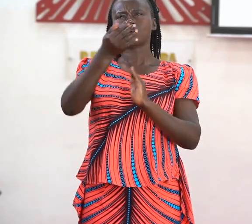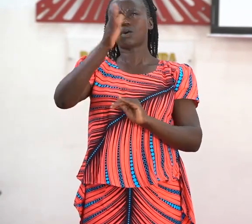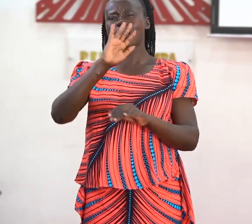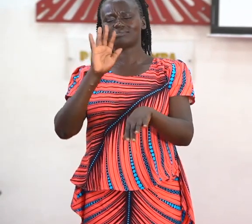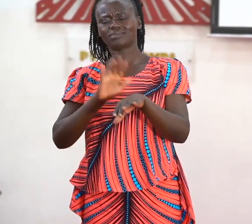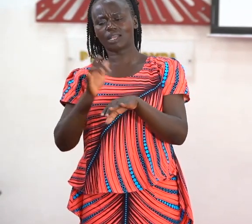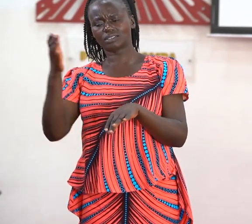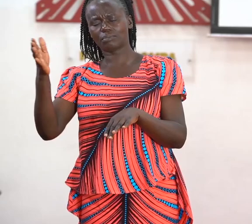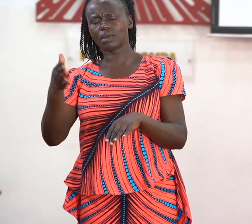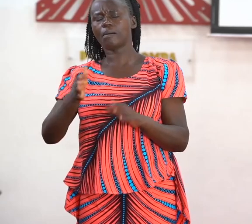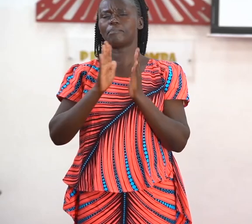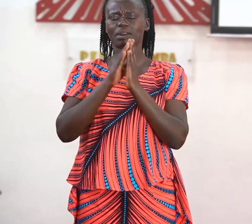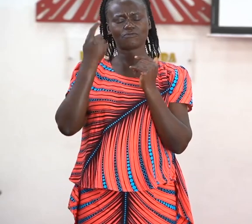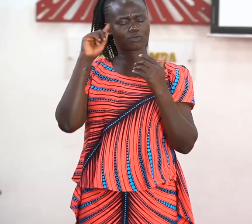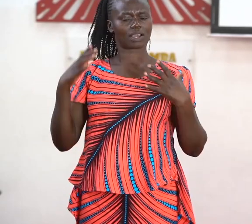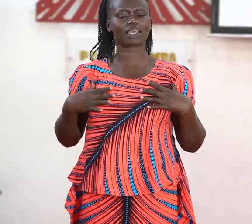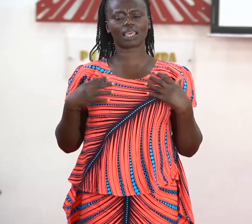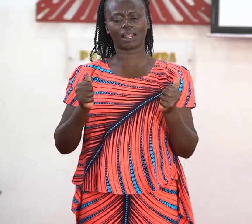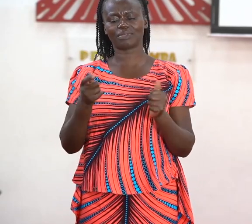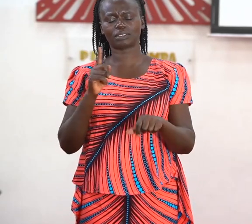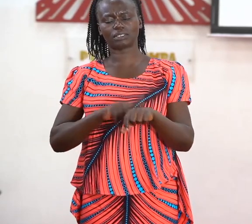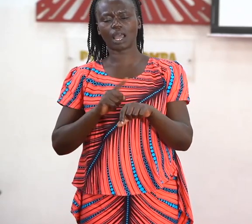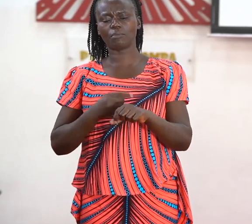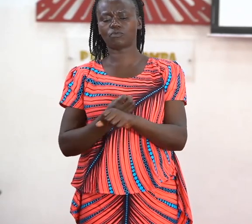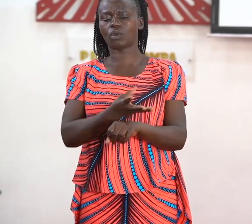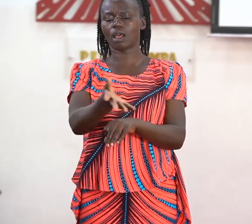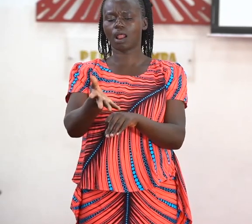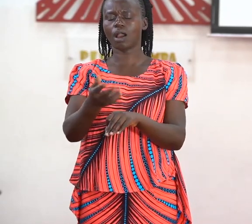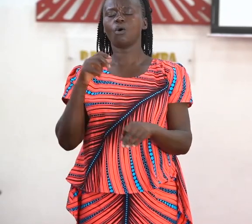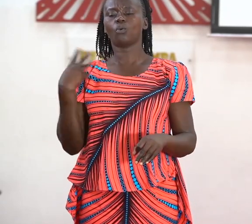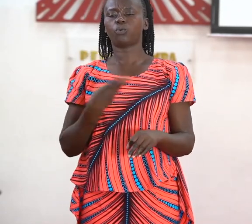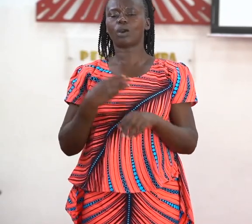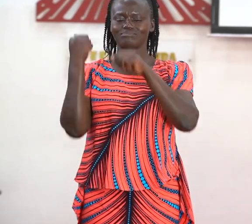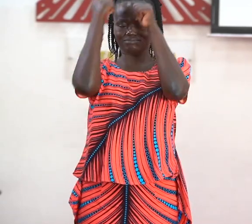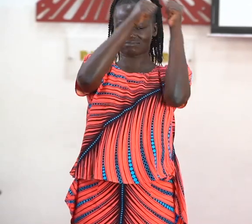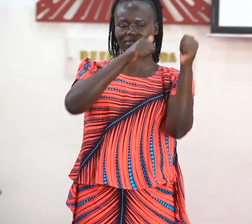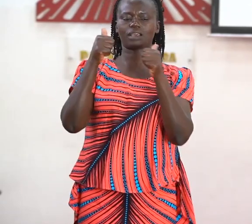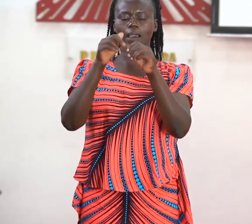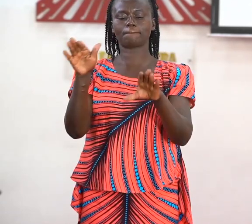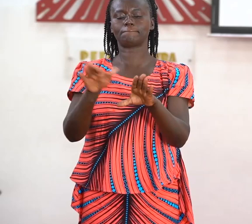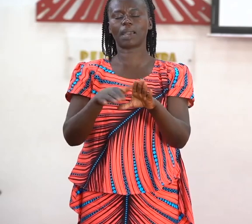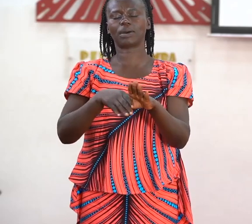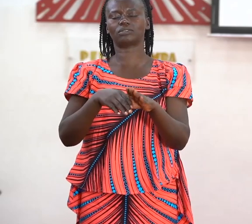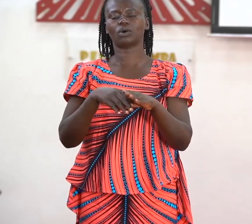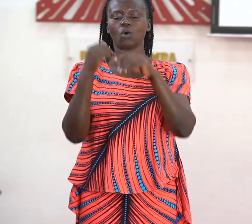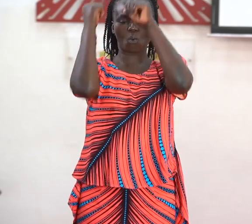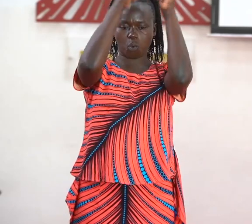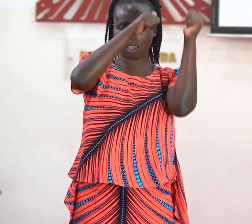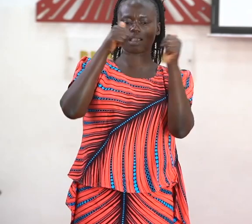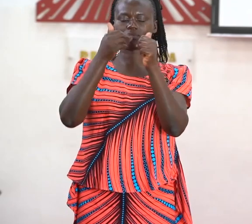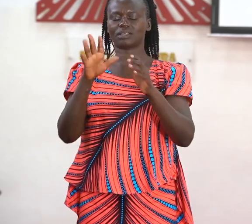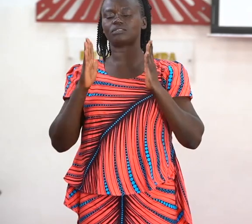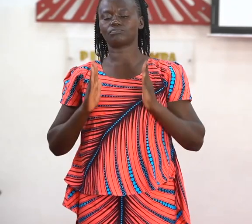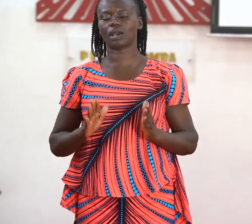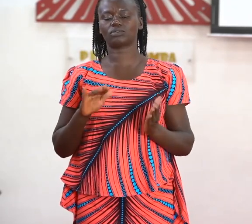We pray for your healing. Even in this season of Corona, we are covering our members. We are covering this person